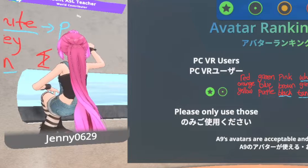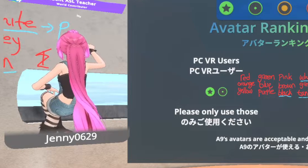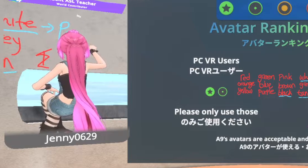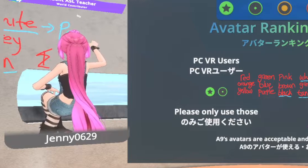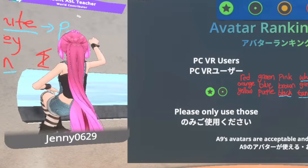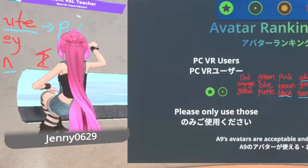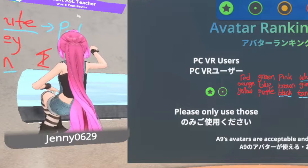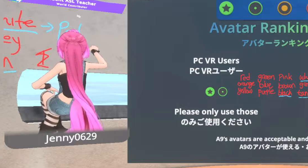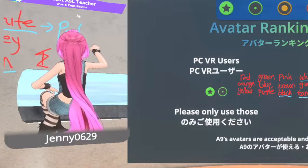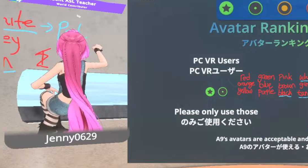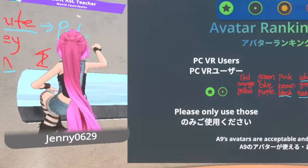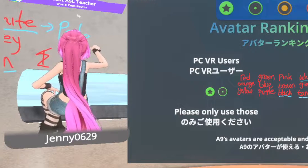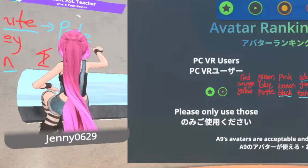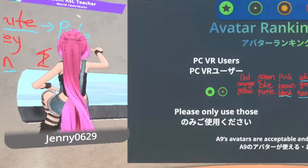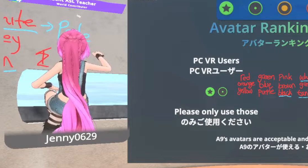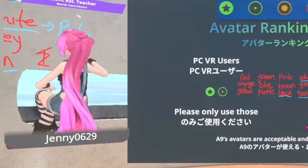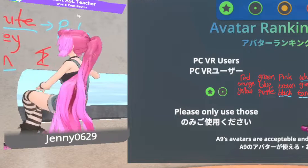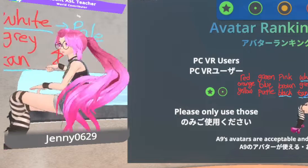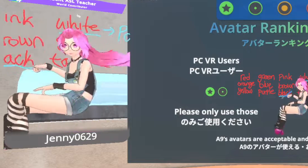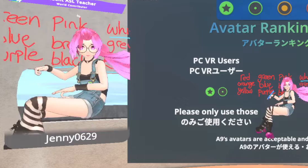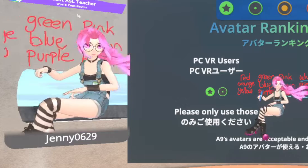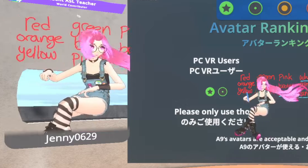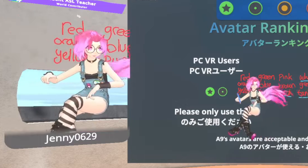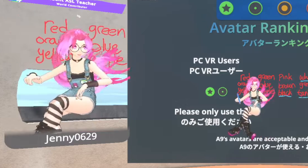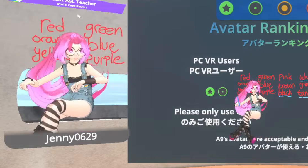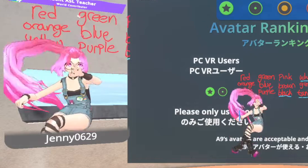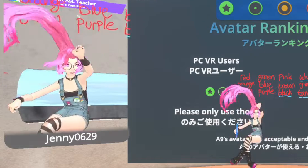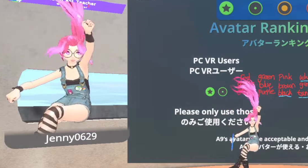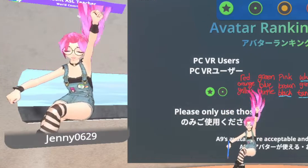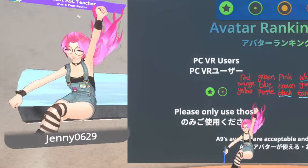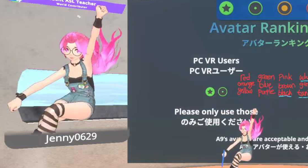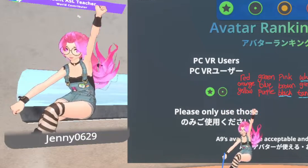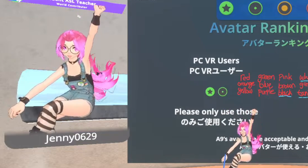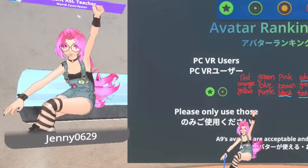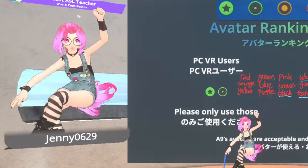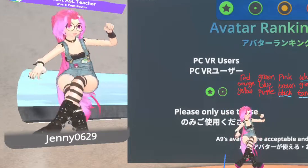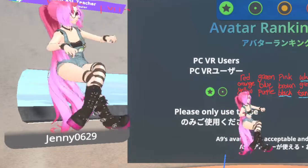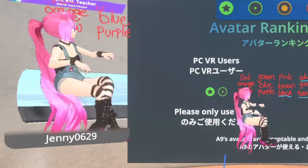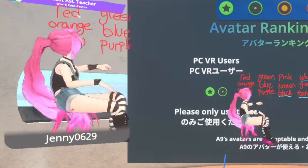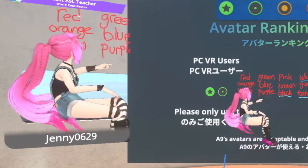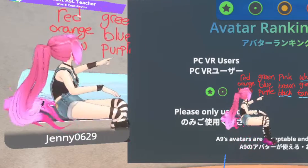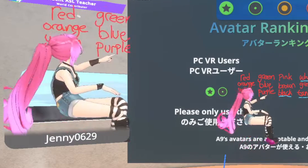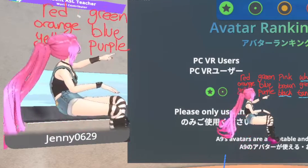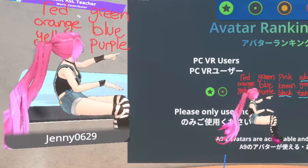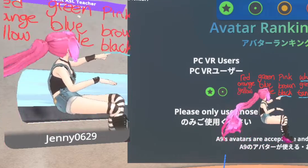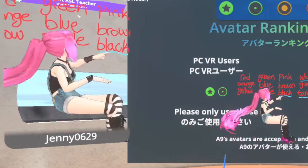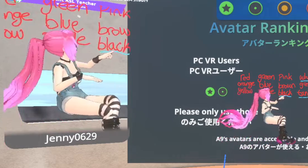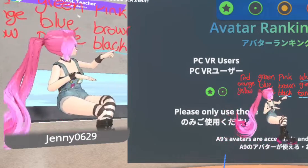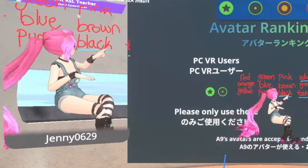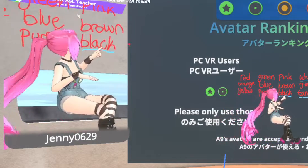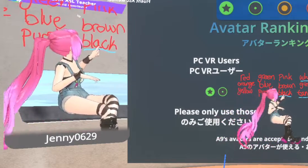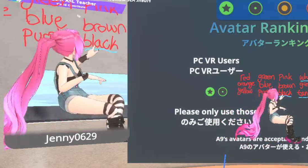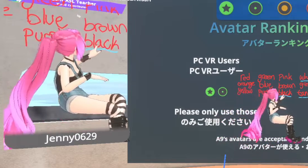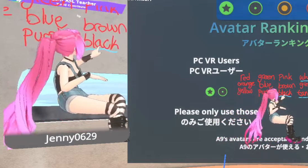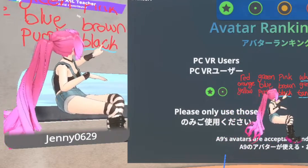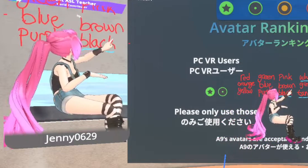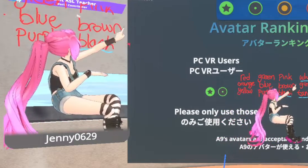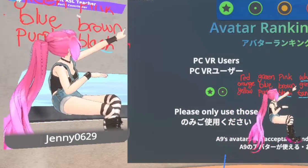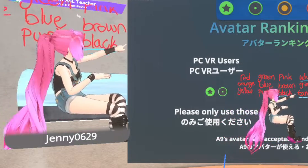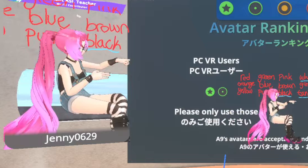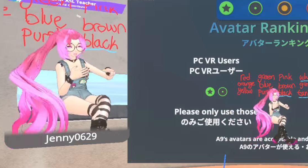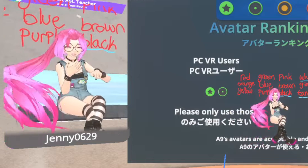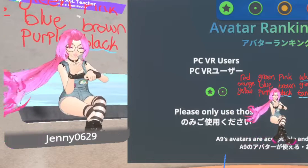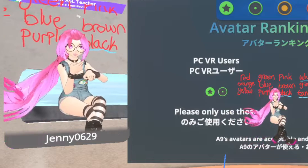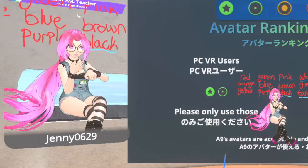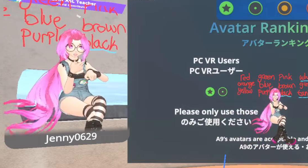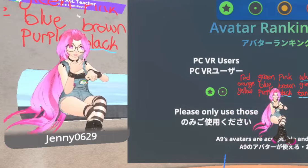for pale? You look pale. Or she was pale as a ghost. Okay. So I will say you